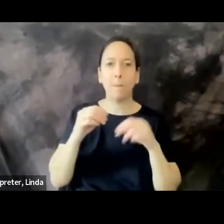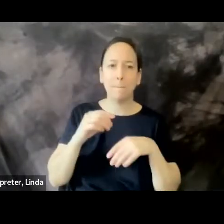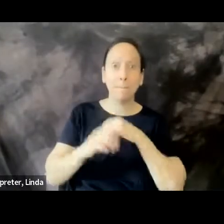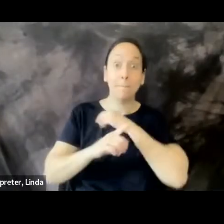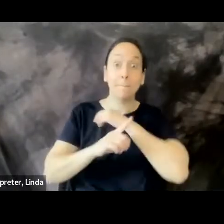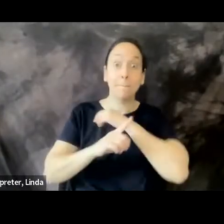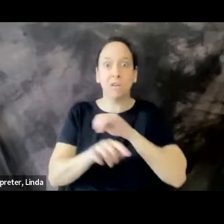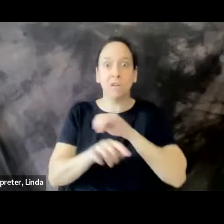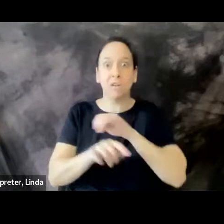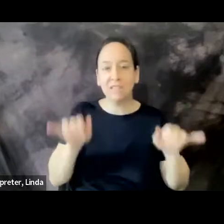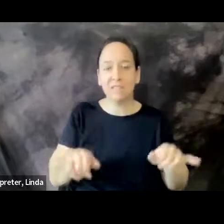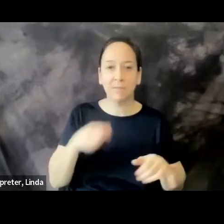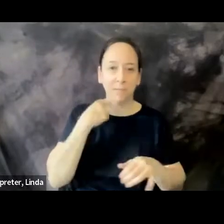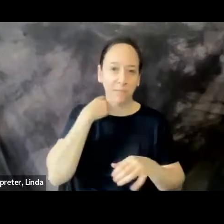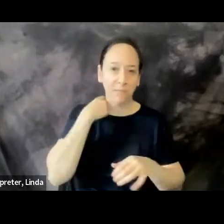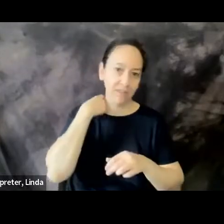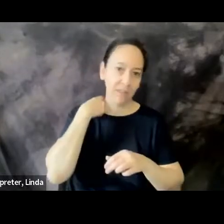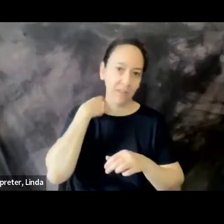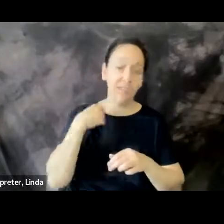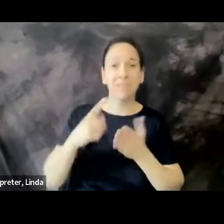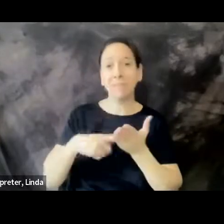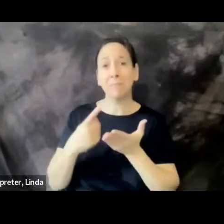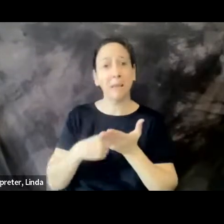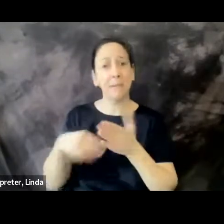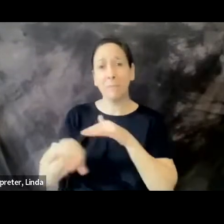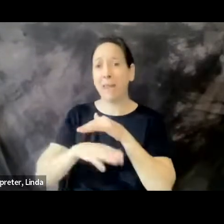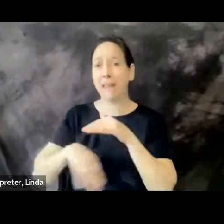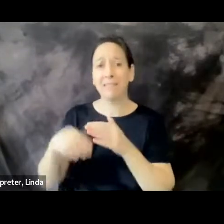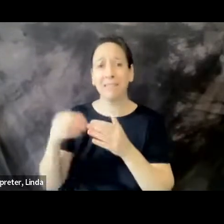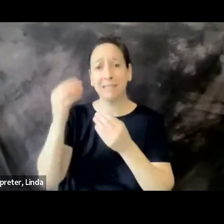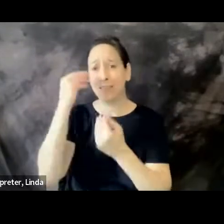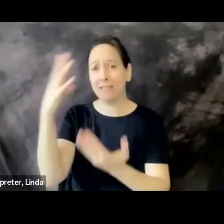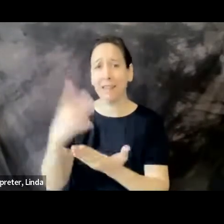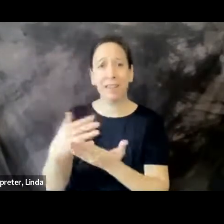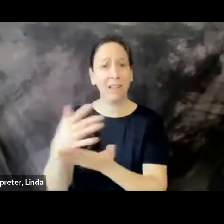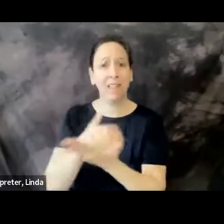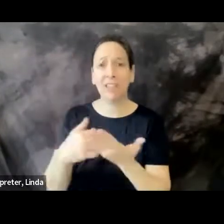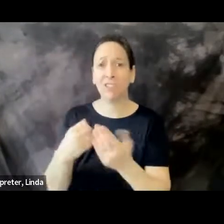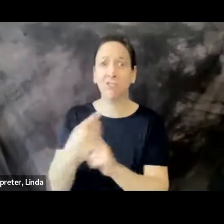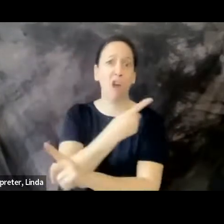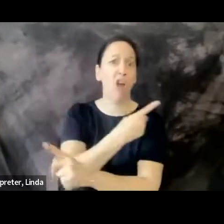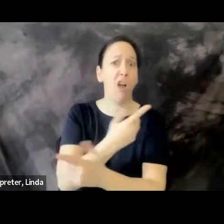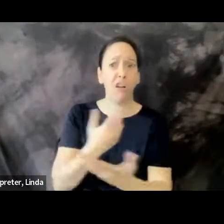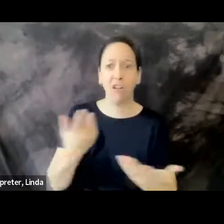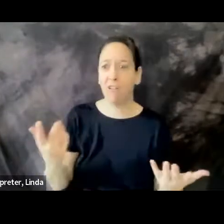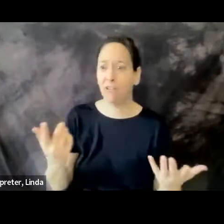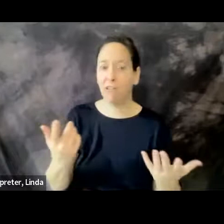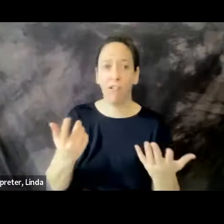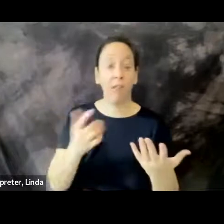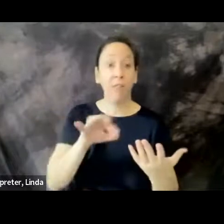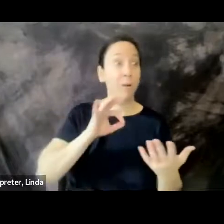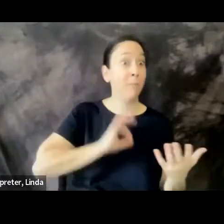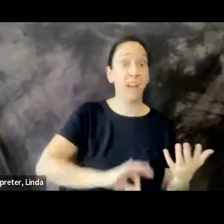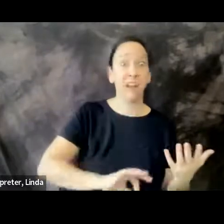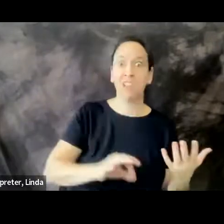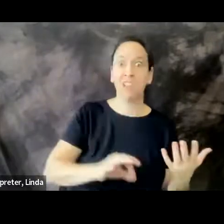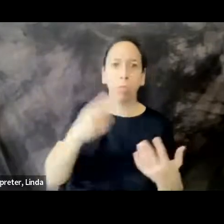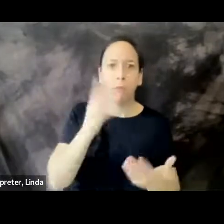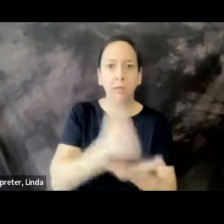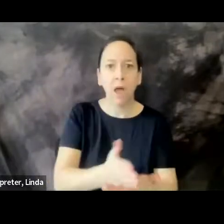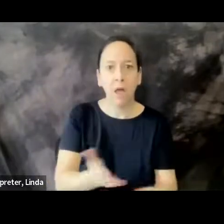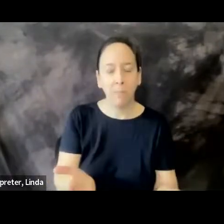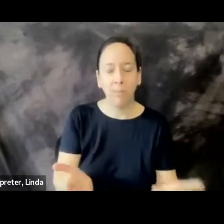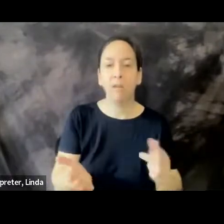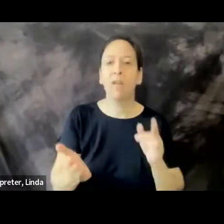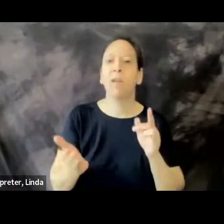But also sometimes there's just basic data collection that goes wrong and cuts people off from benefits. And both of those are important